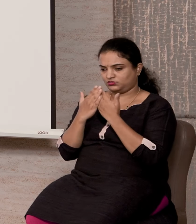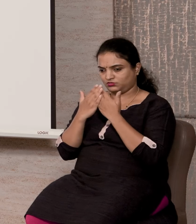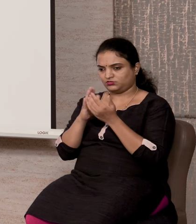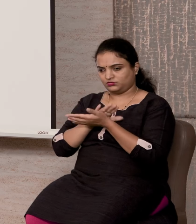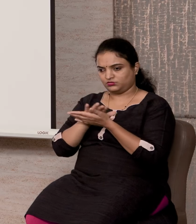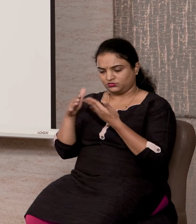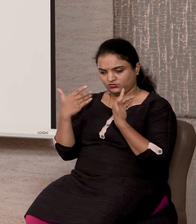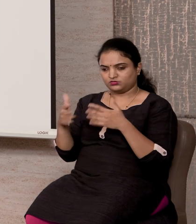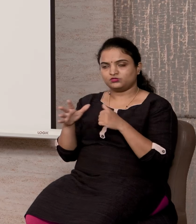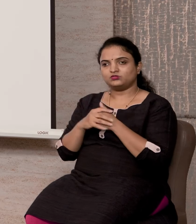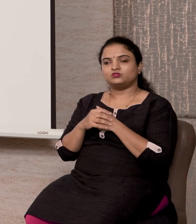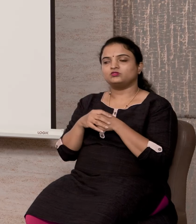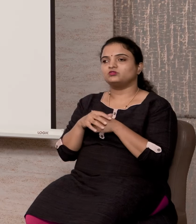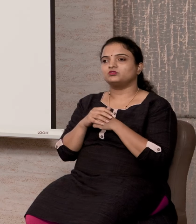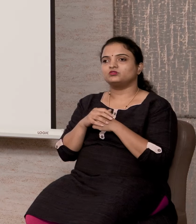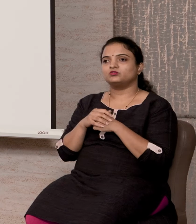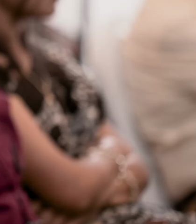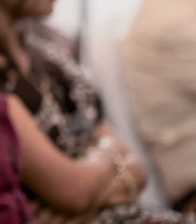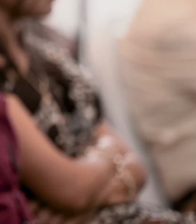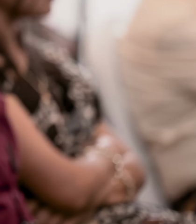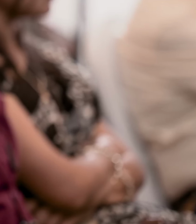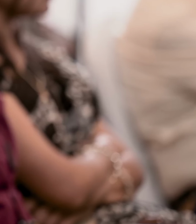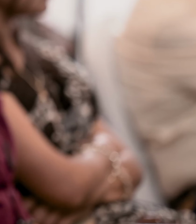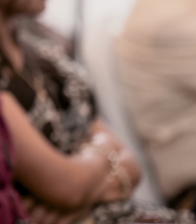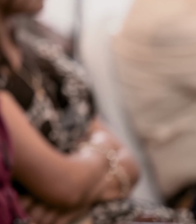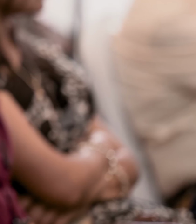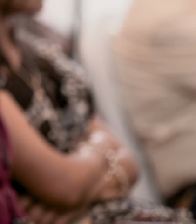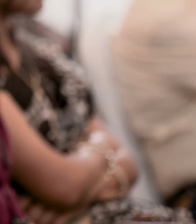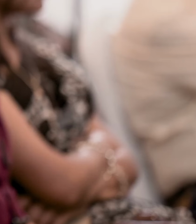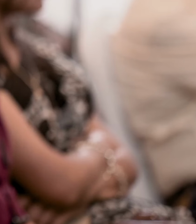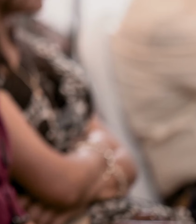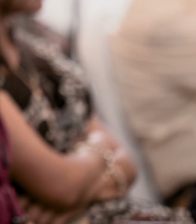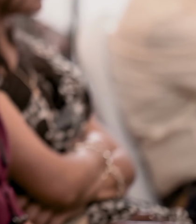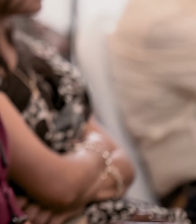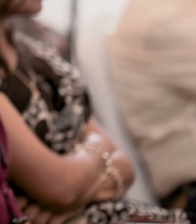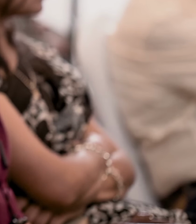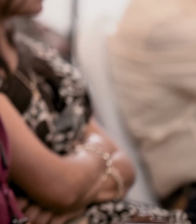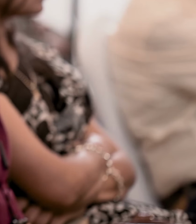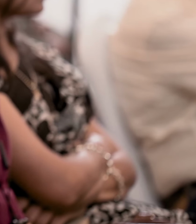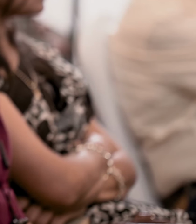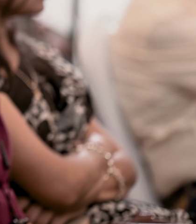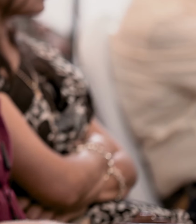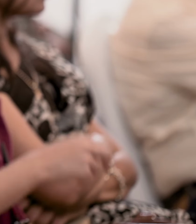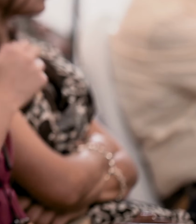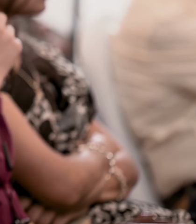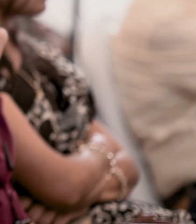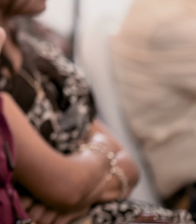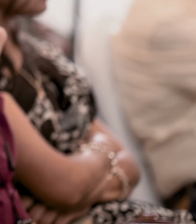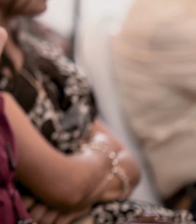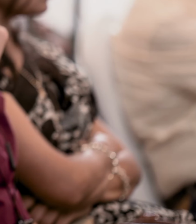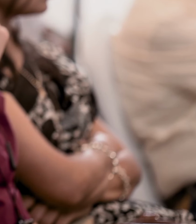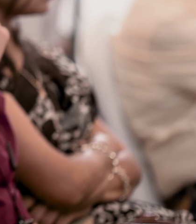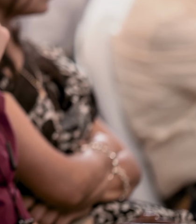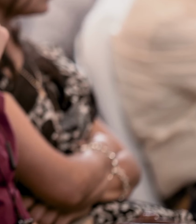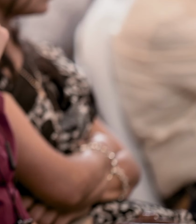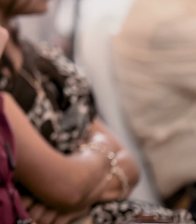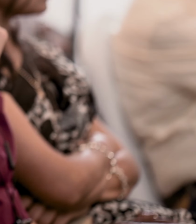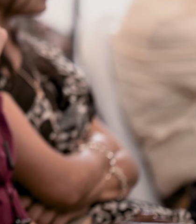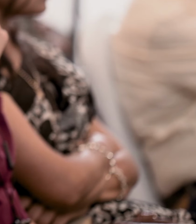When I spoke to those, same students, only 40% of them have cared about accessibility, right? So this is again a little concerning